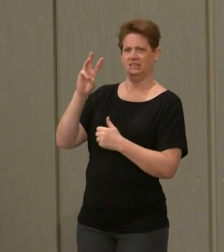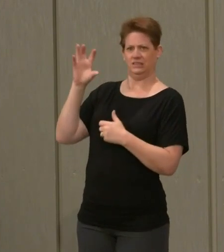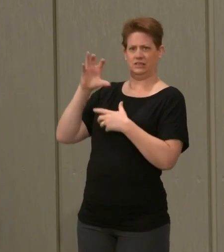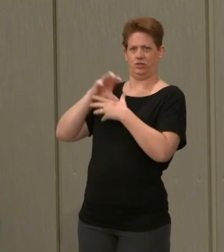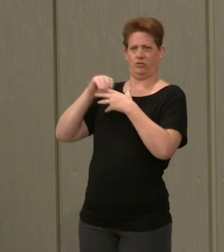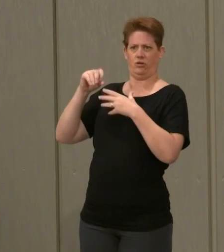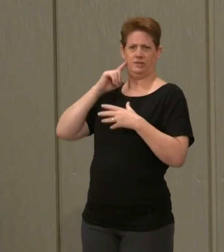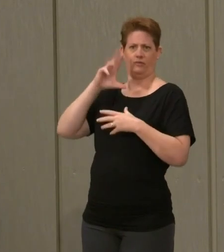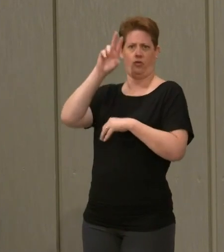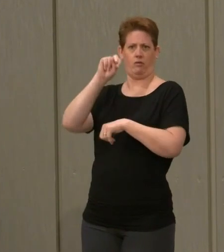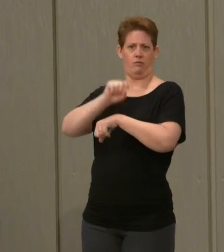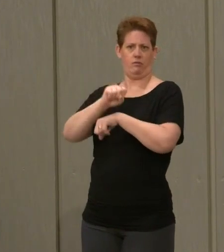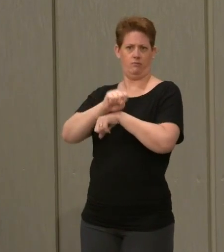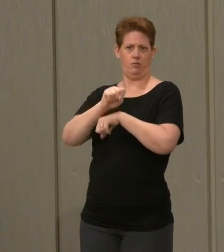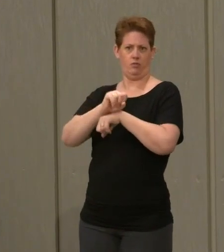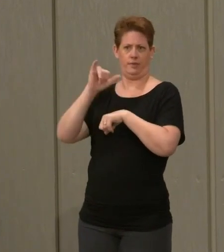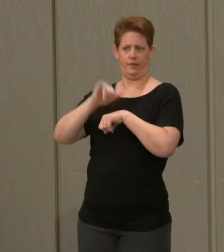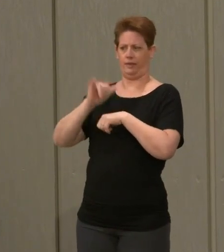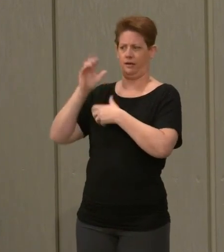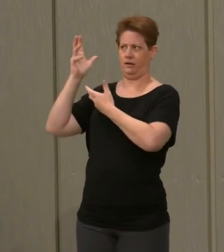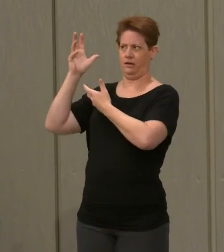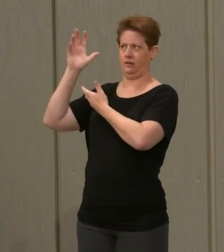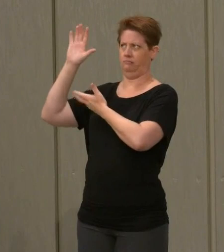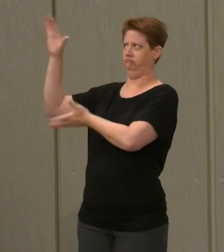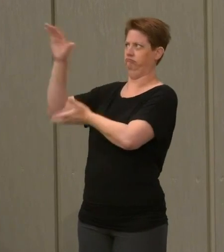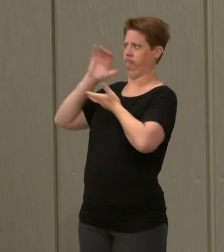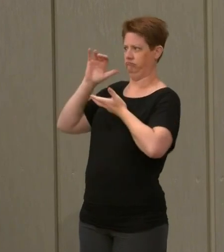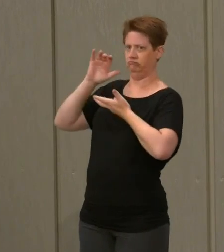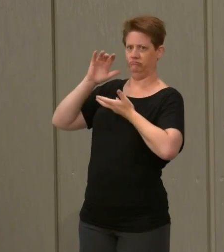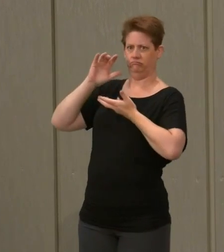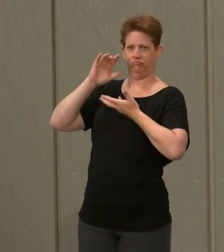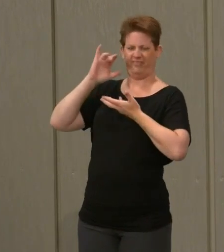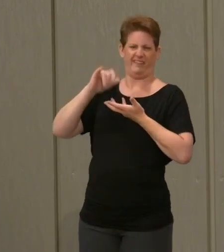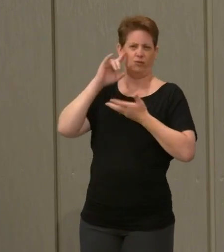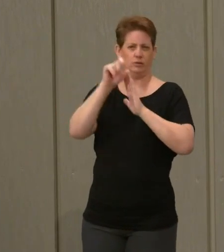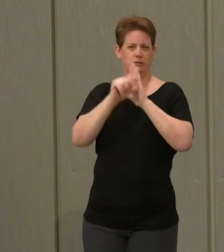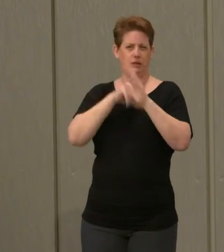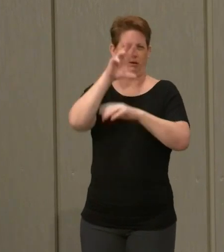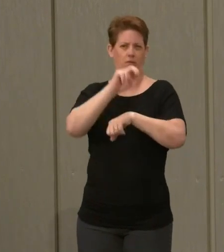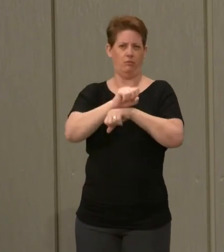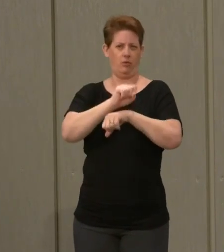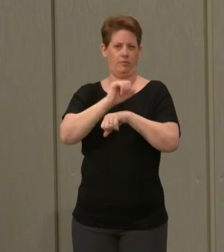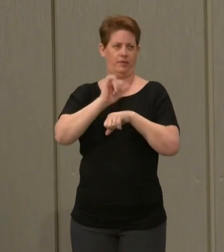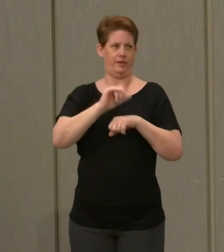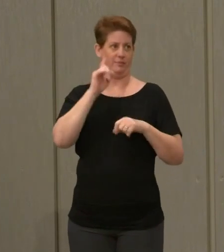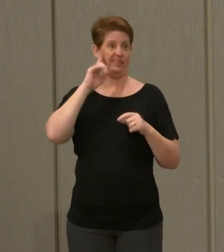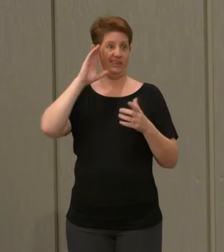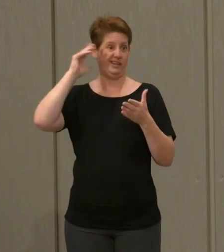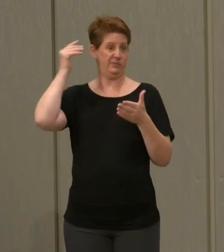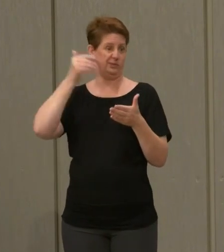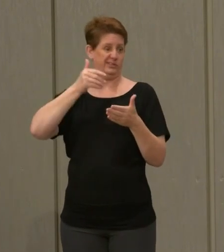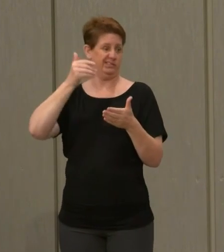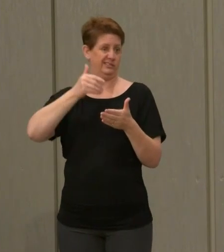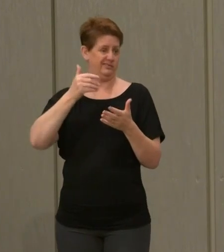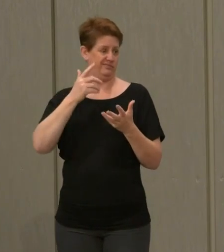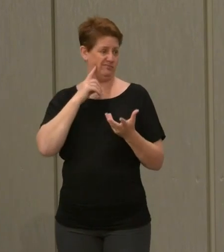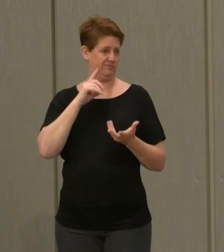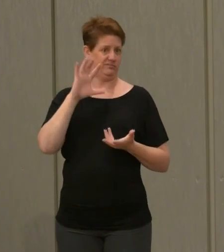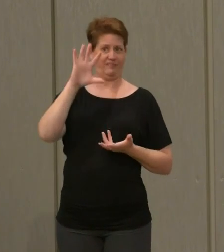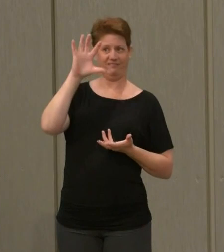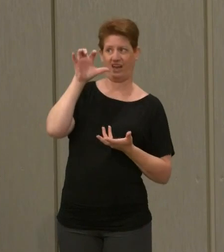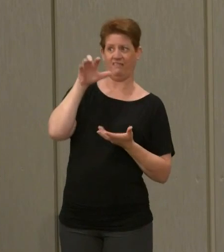unemployment that's attached to the state unemployment. But we're still, I think we're probably getting close to about